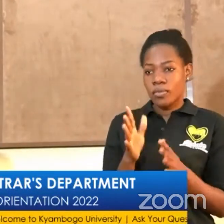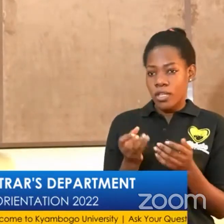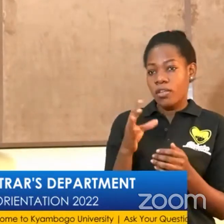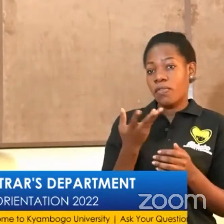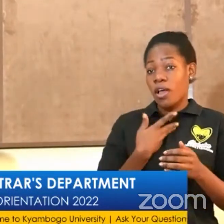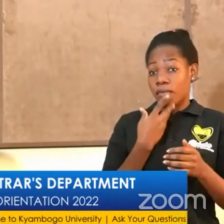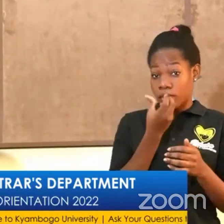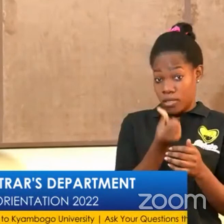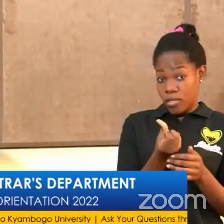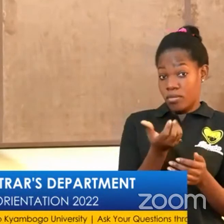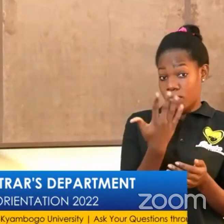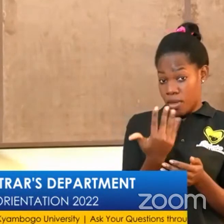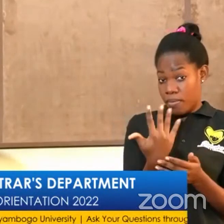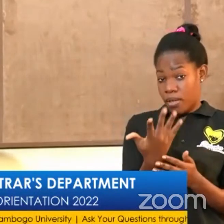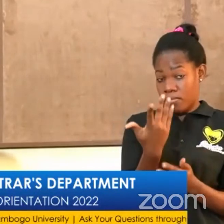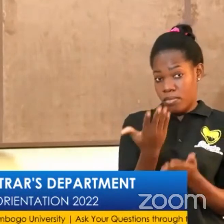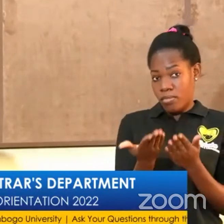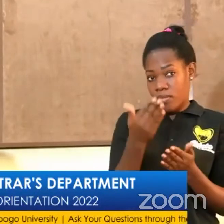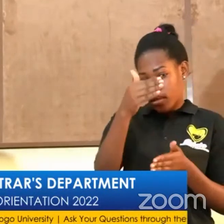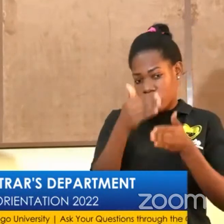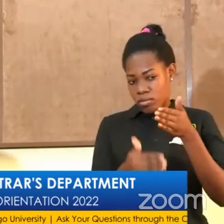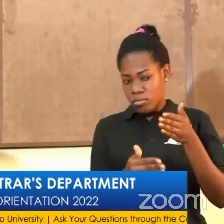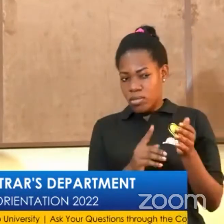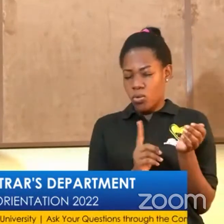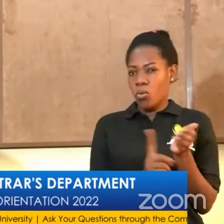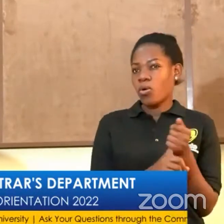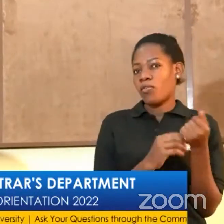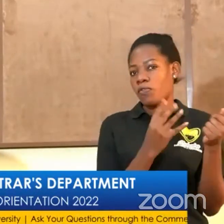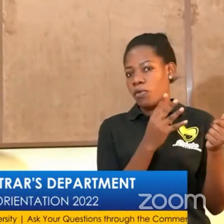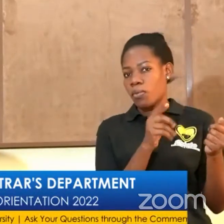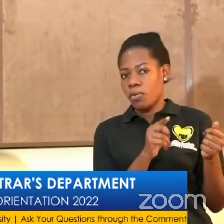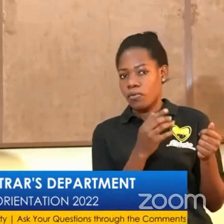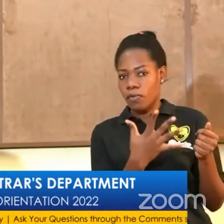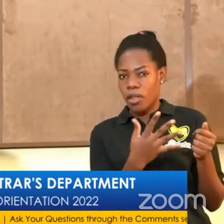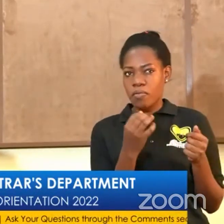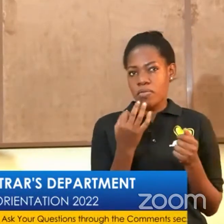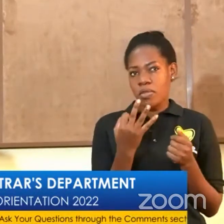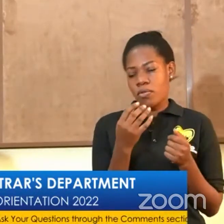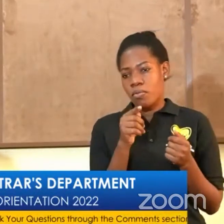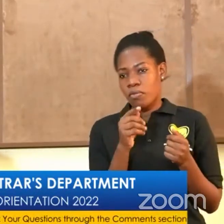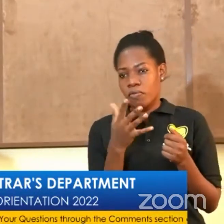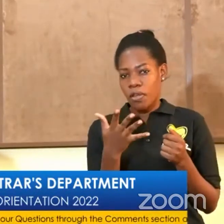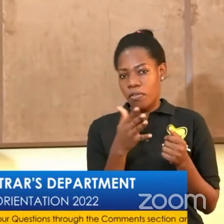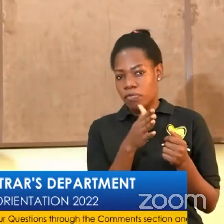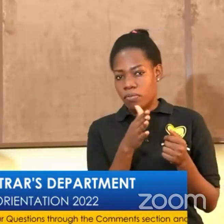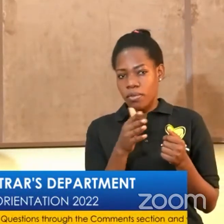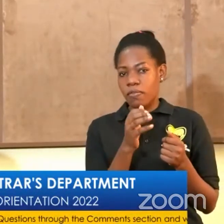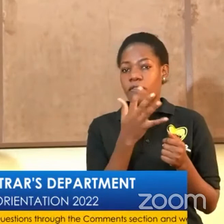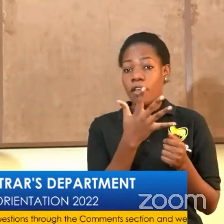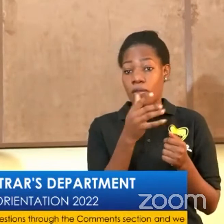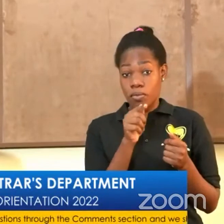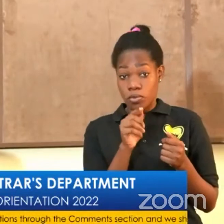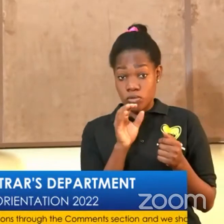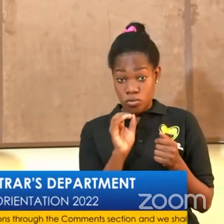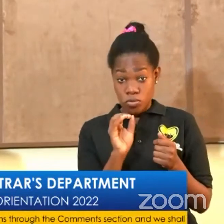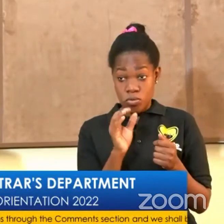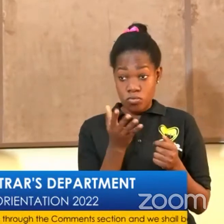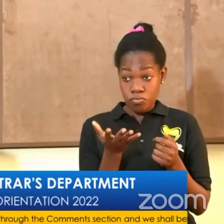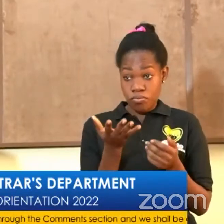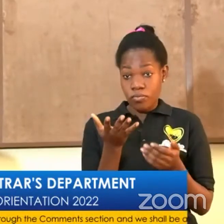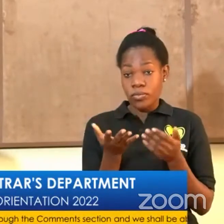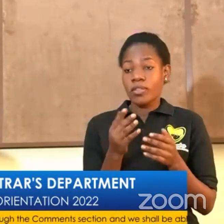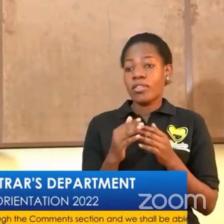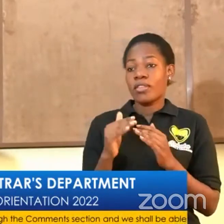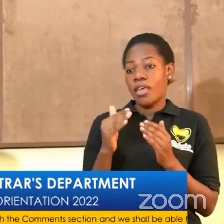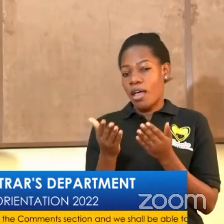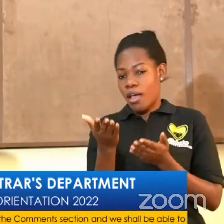semester and you have scored 4.5, 3.5, 5.0, this and that, then the